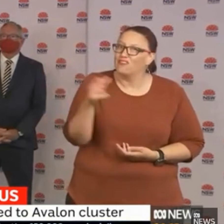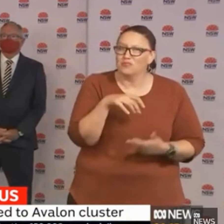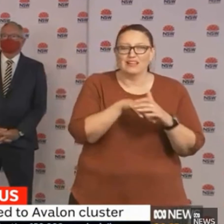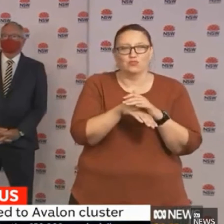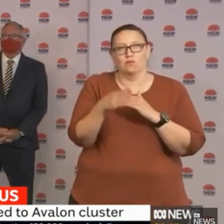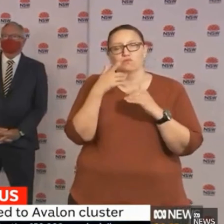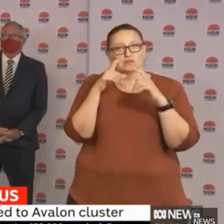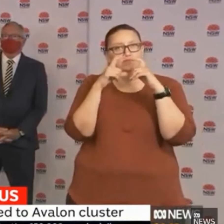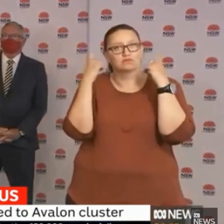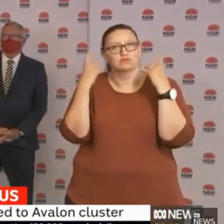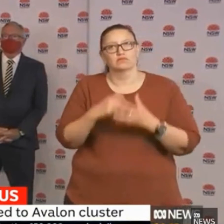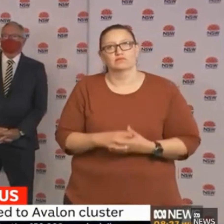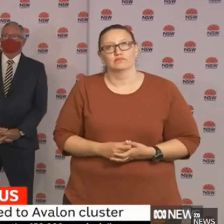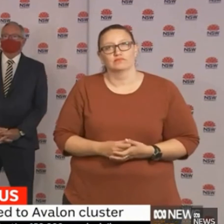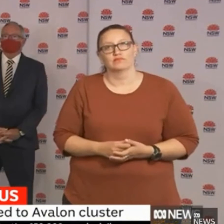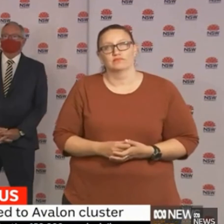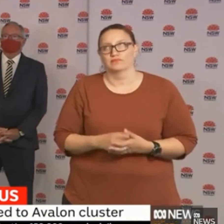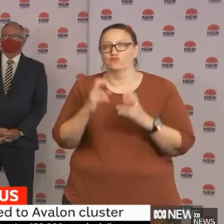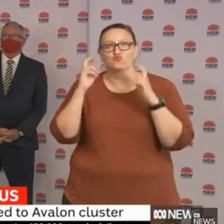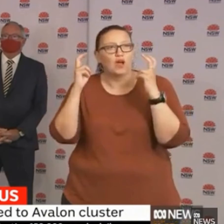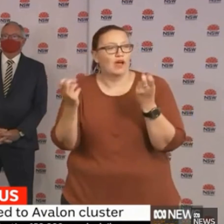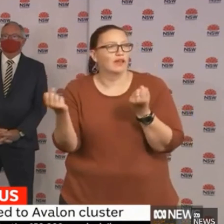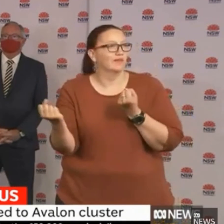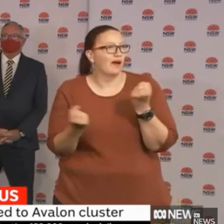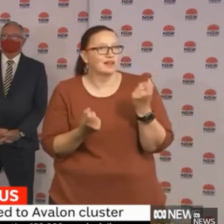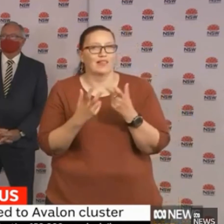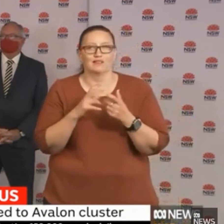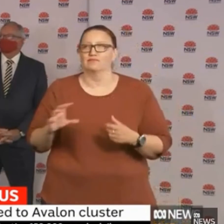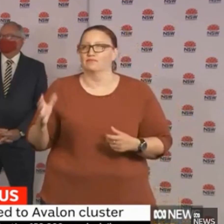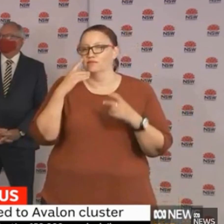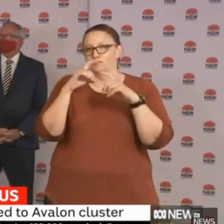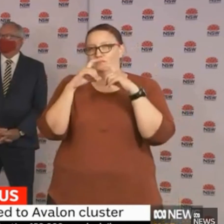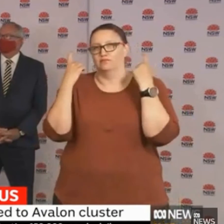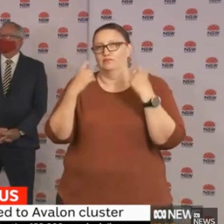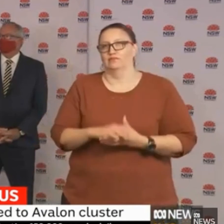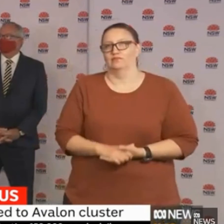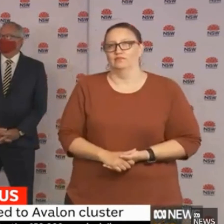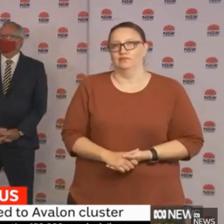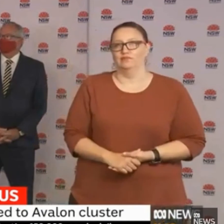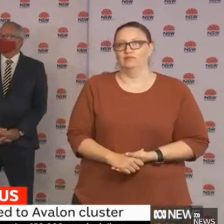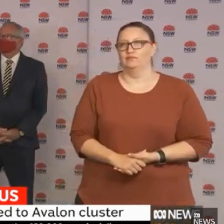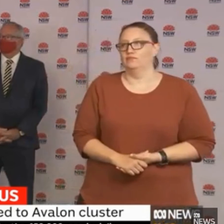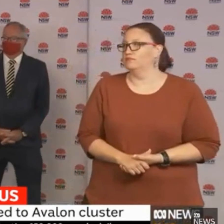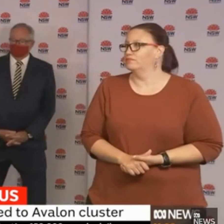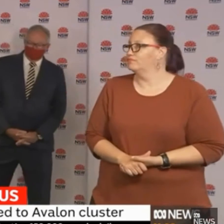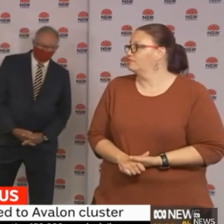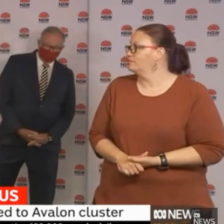please wear a mask in those settings where you're travelling on public transport or in other settings. Can I